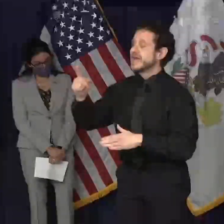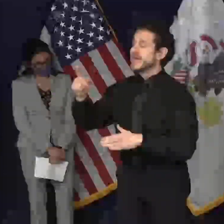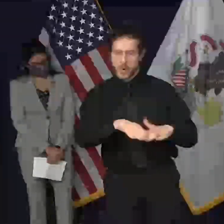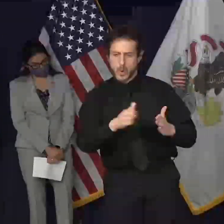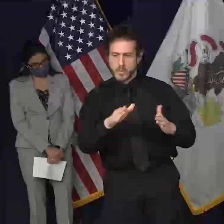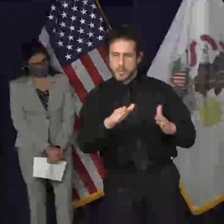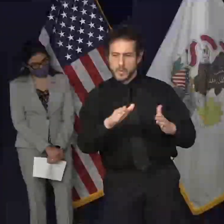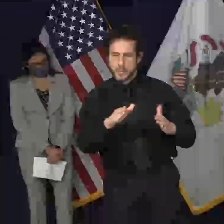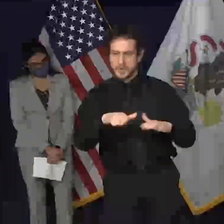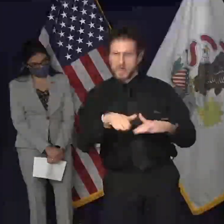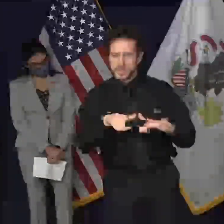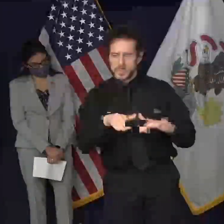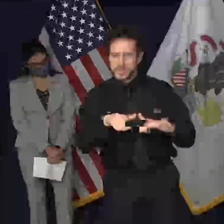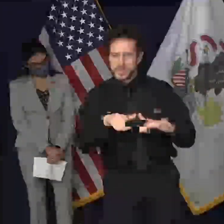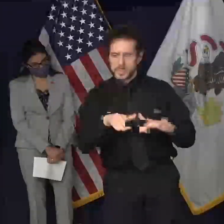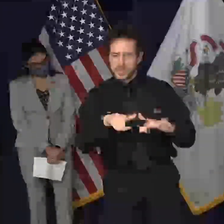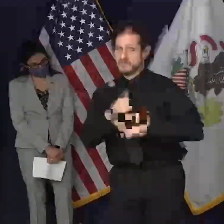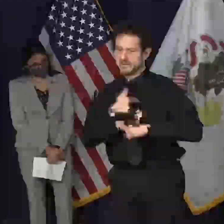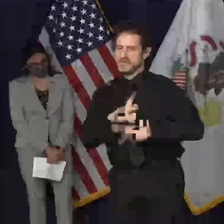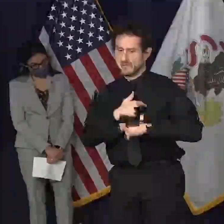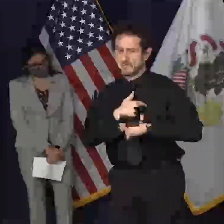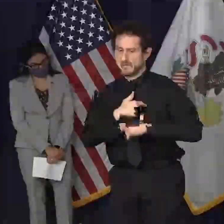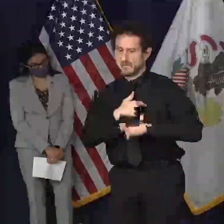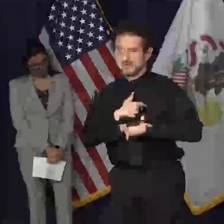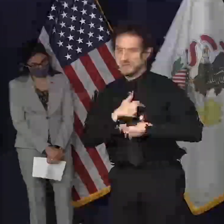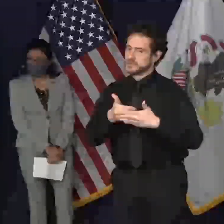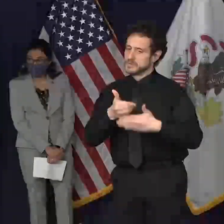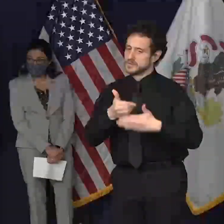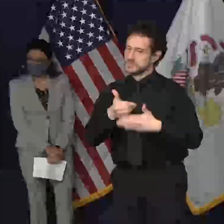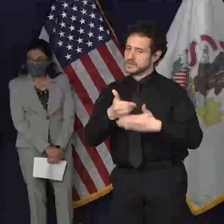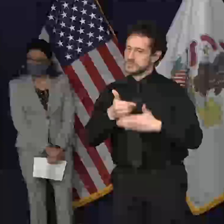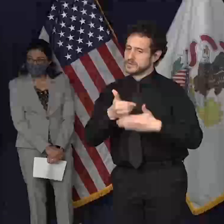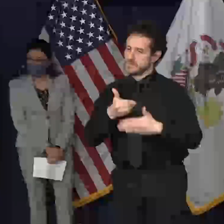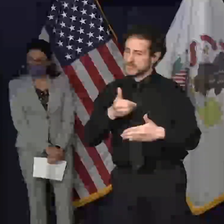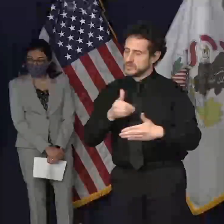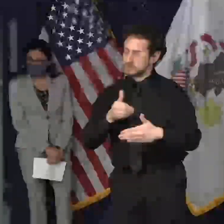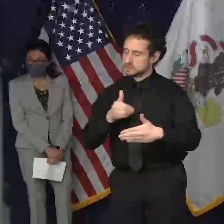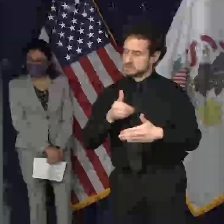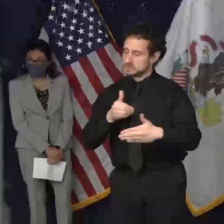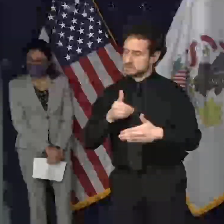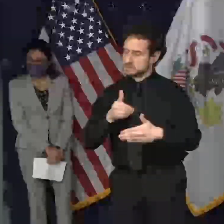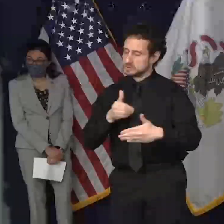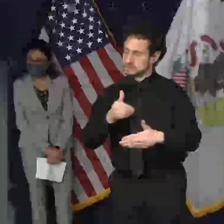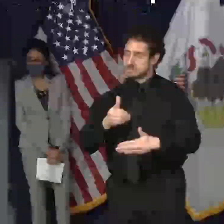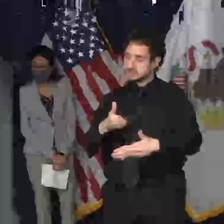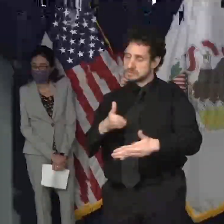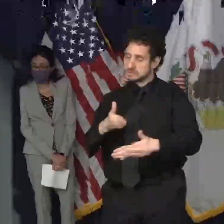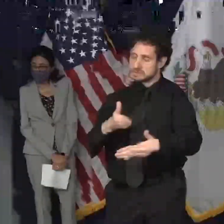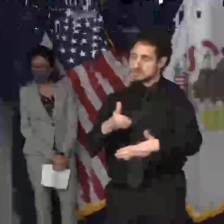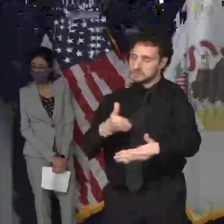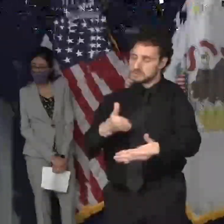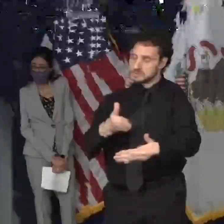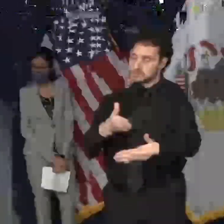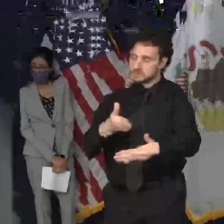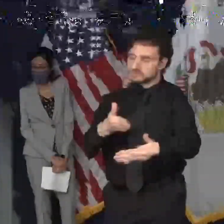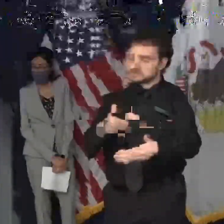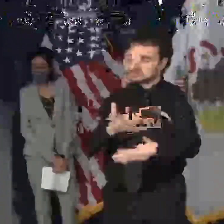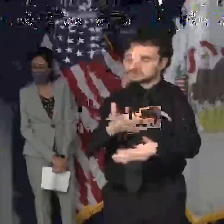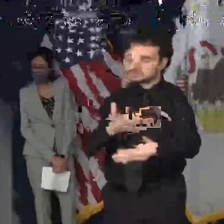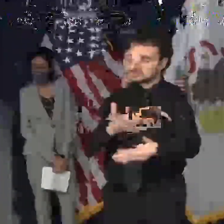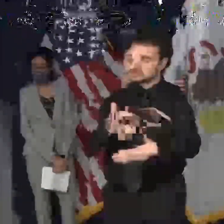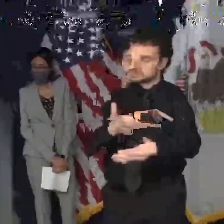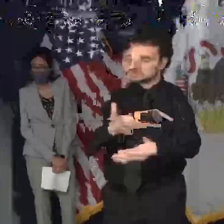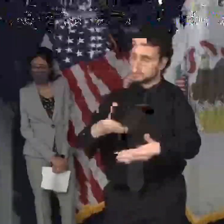these 28-day periods. Brittany Clemens at WMBD News. As you know, some mayors decided to open up their city on May 1.